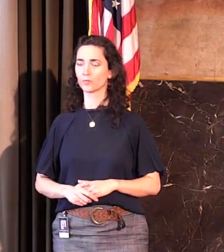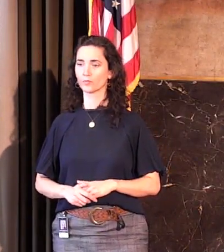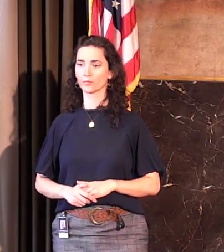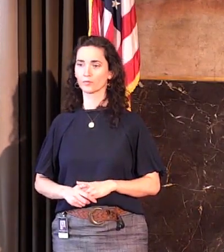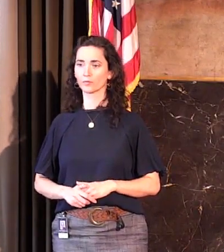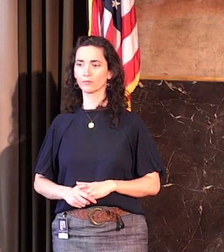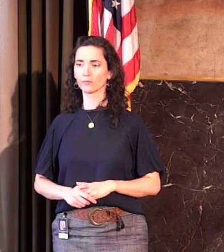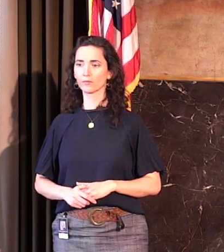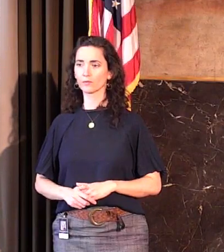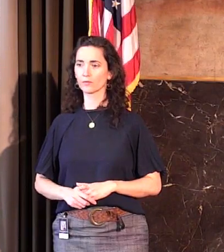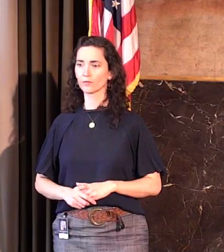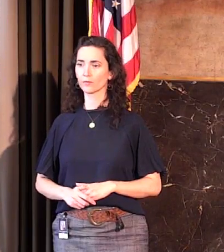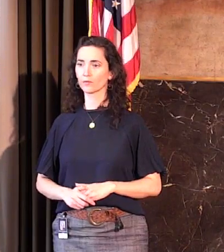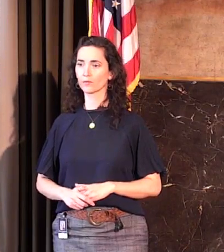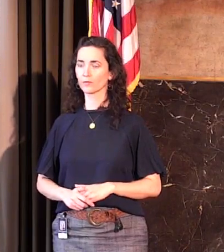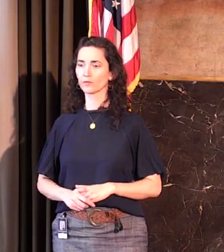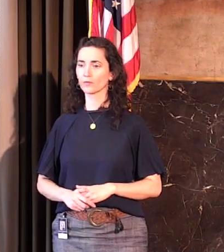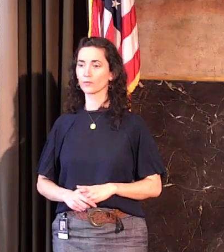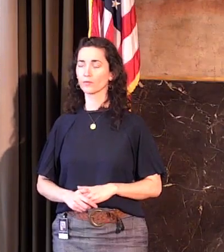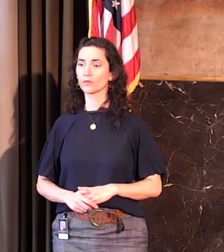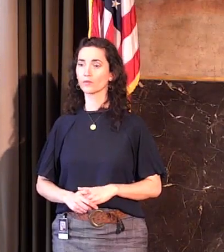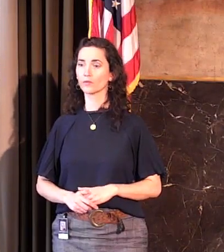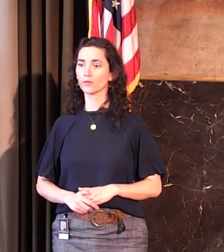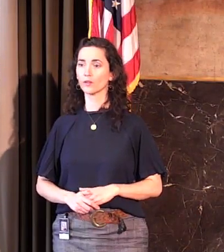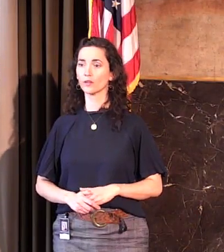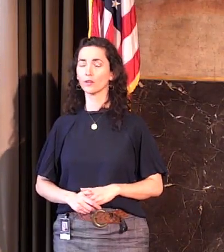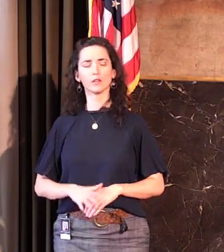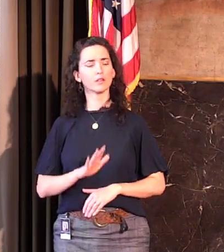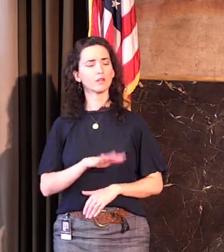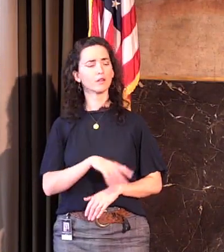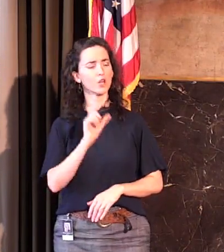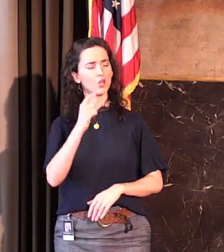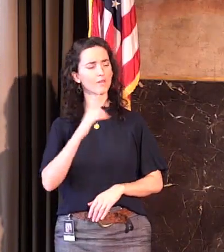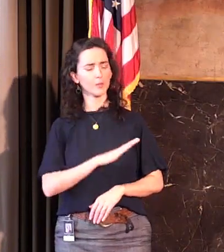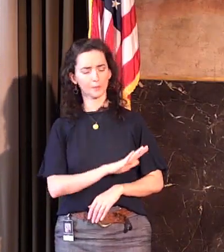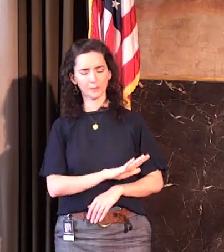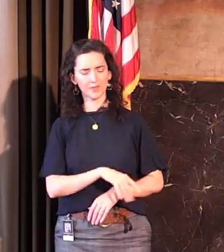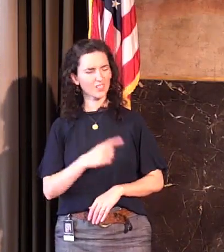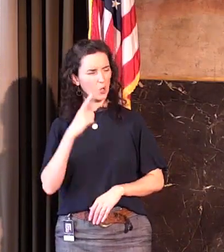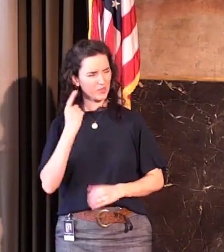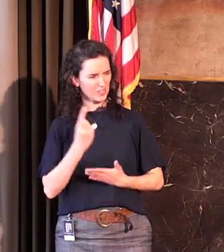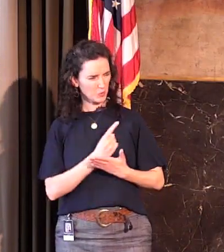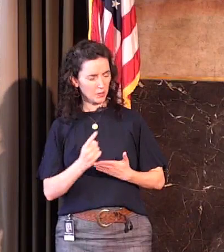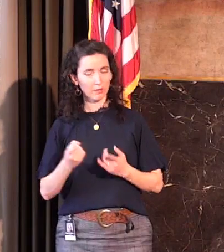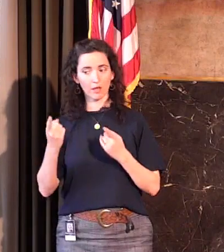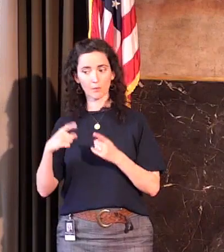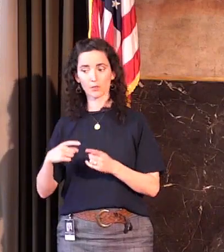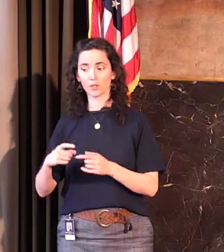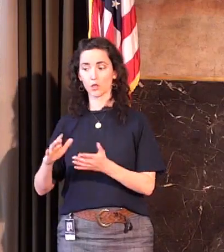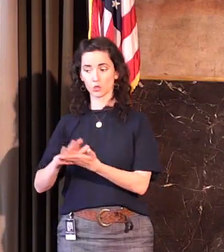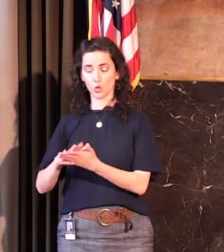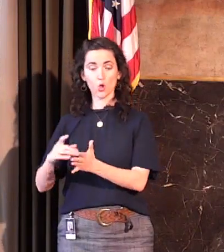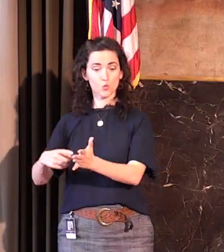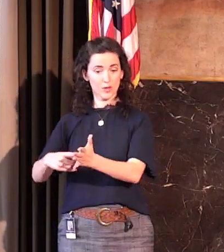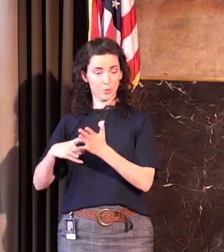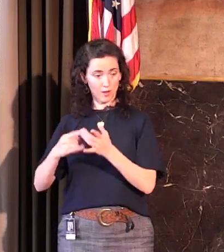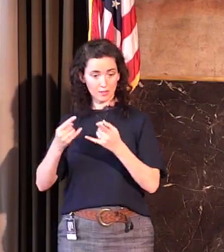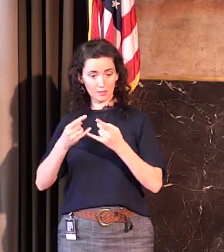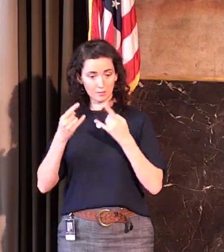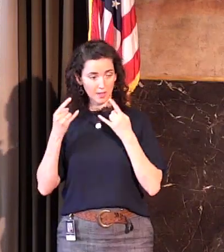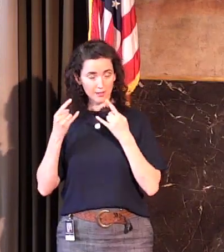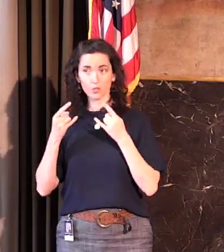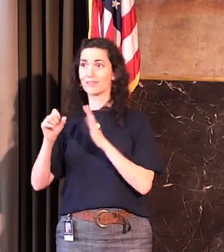about a student that was suspended for not wearing a mask in the classroom, and though there is no mask mandate, statewide in